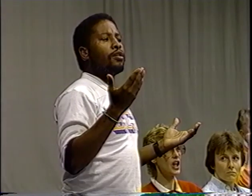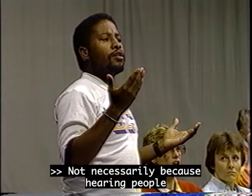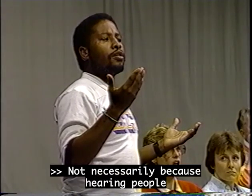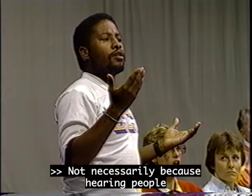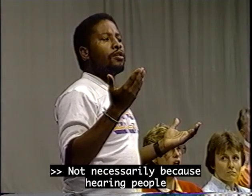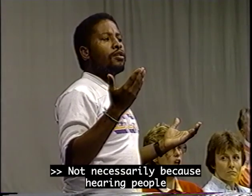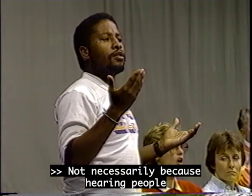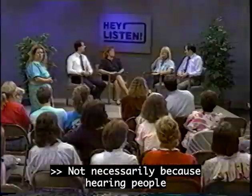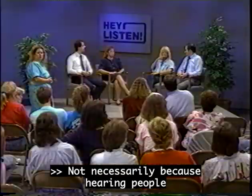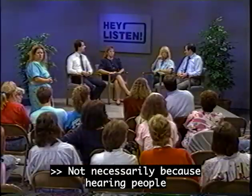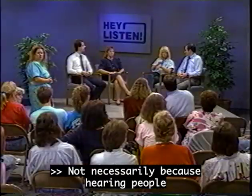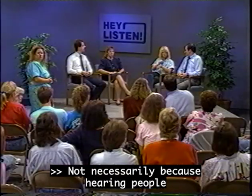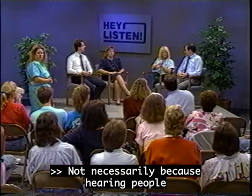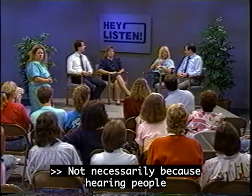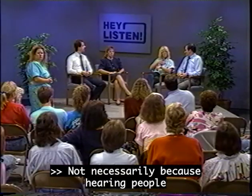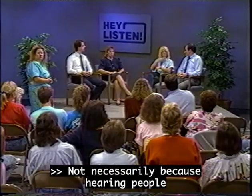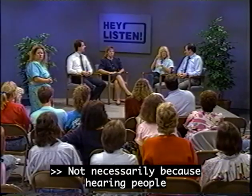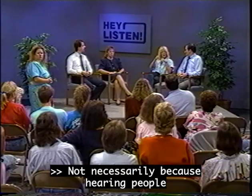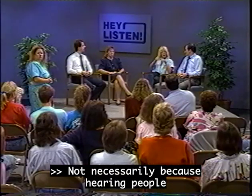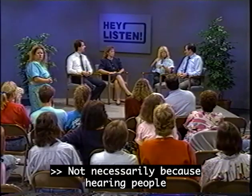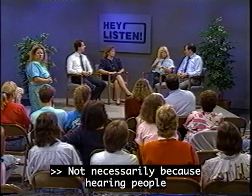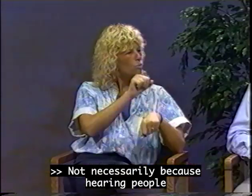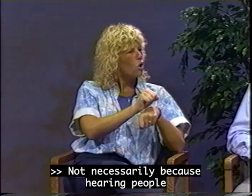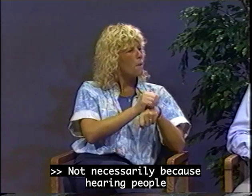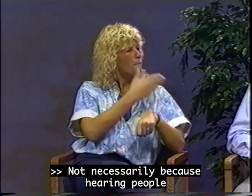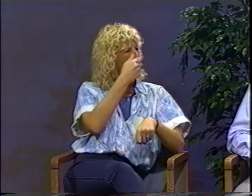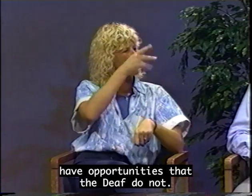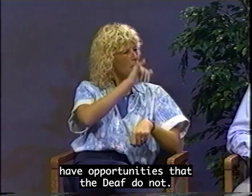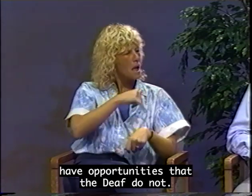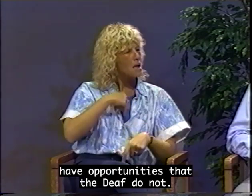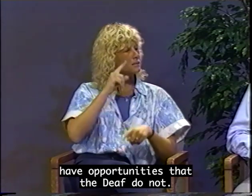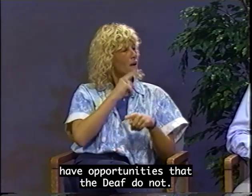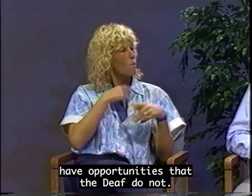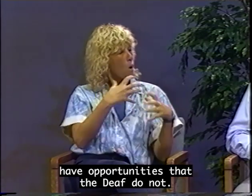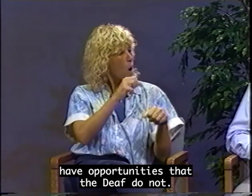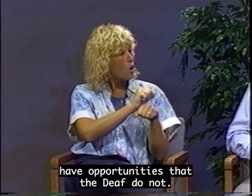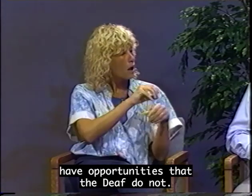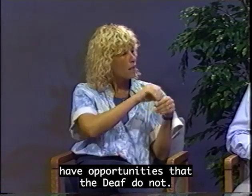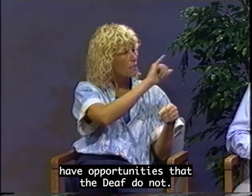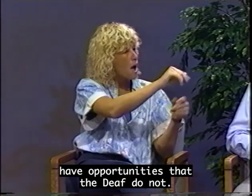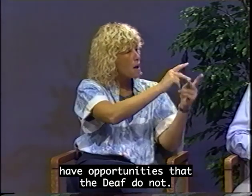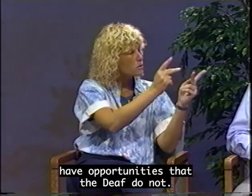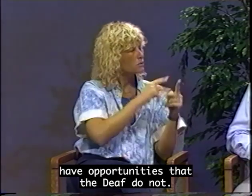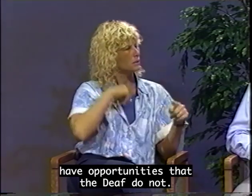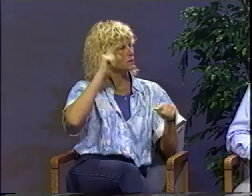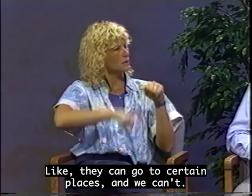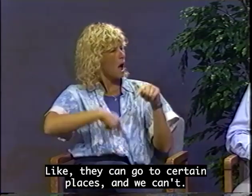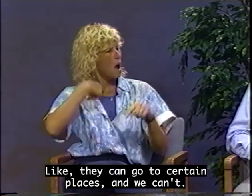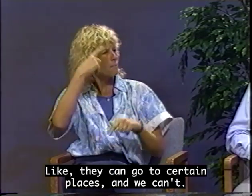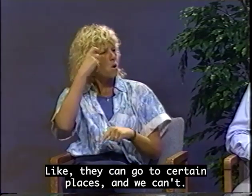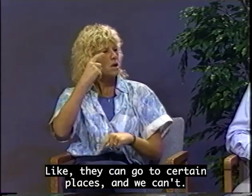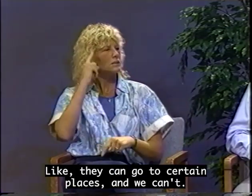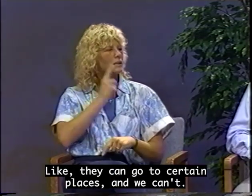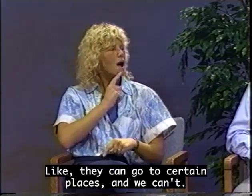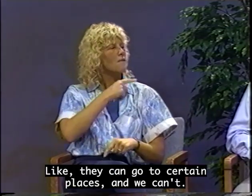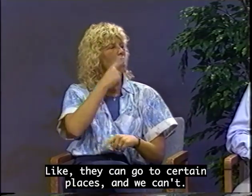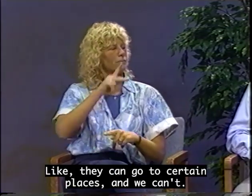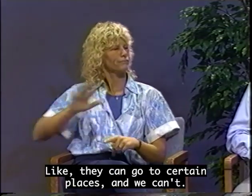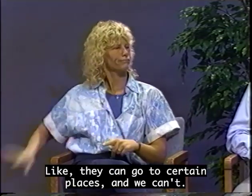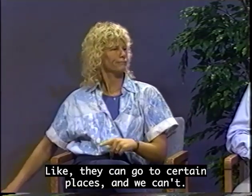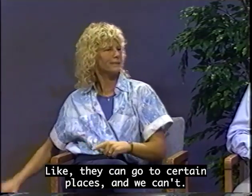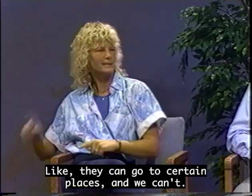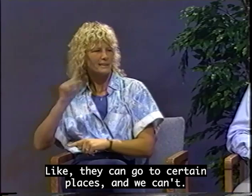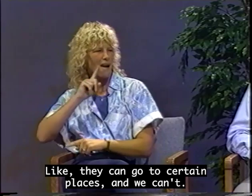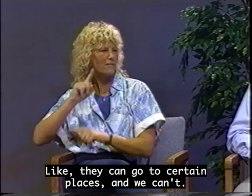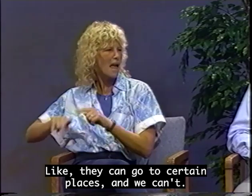them better. Not necessarily, because hearing people have opportunities that the deaf do not. Like they can go